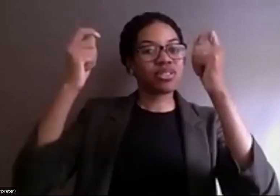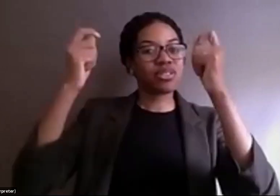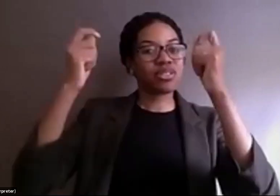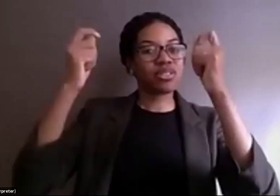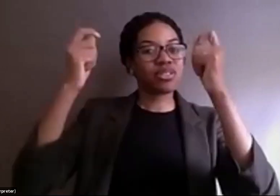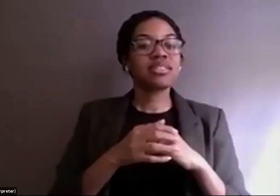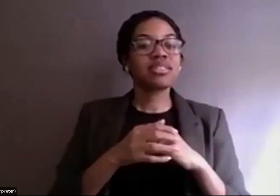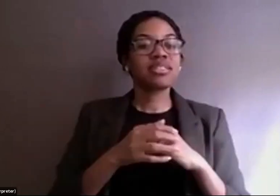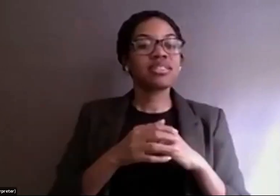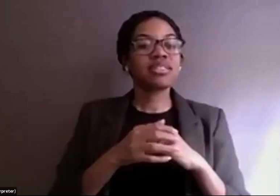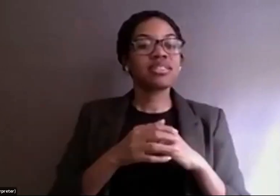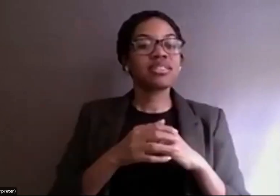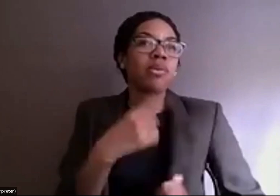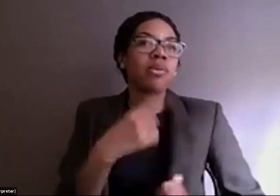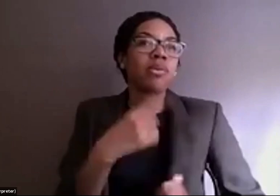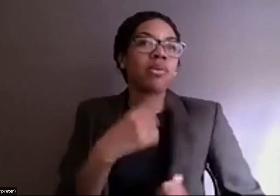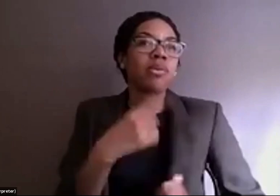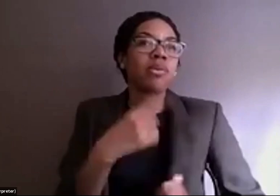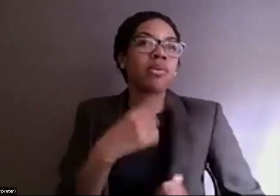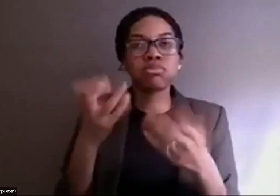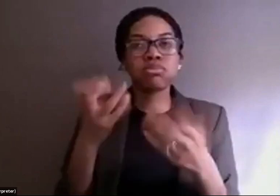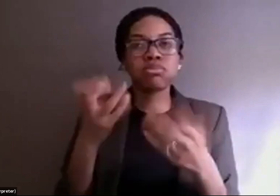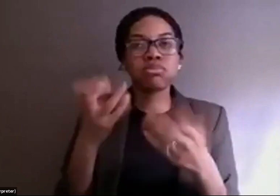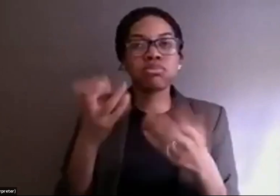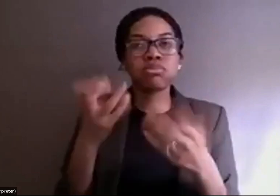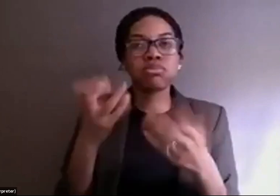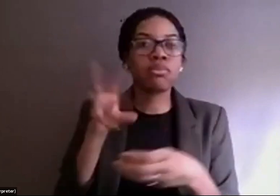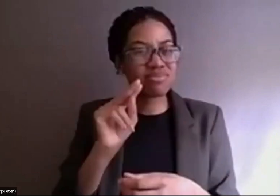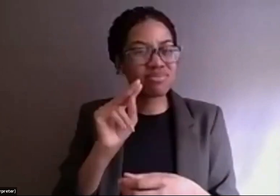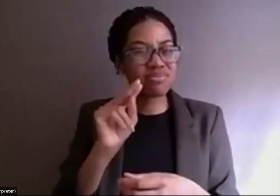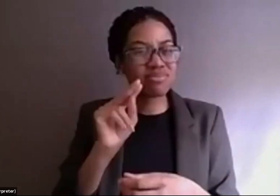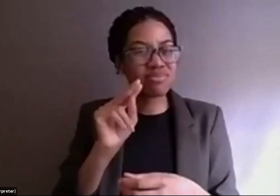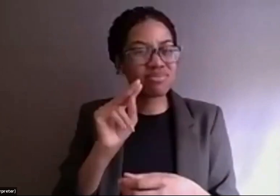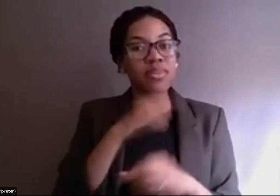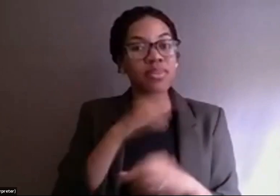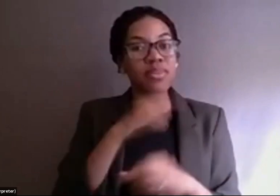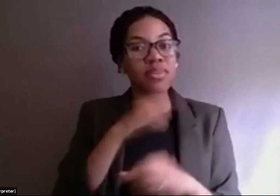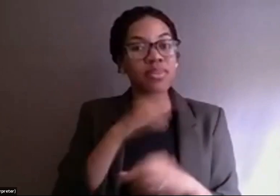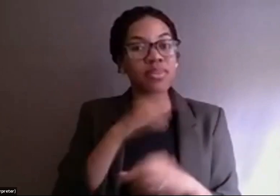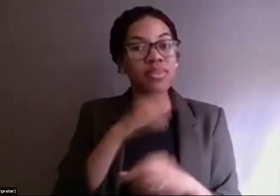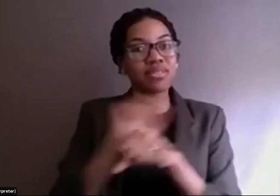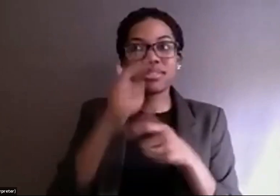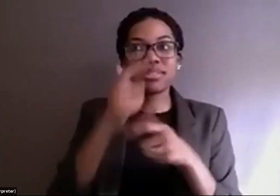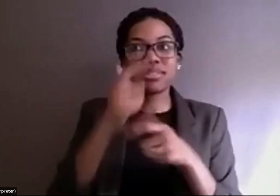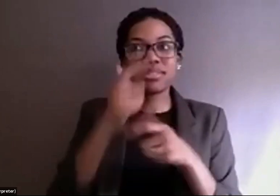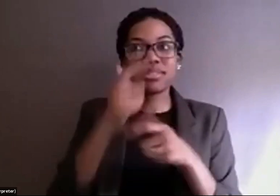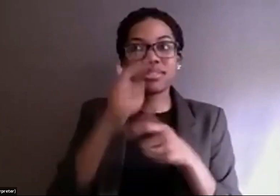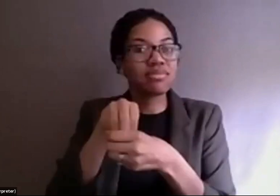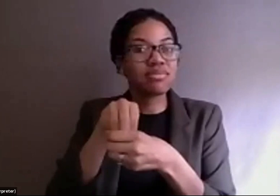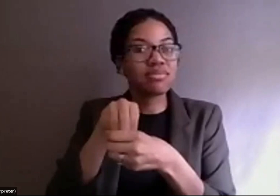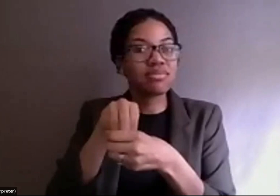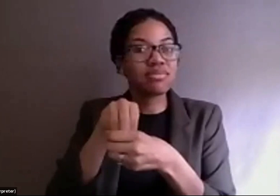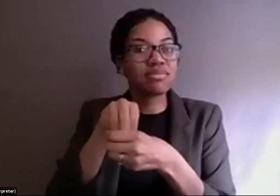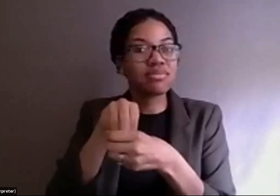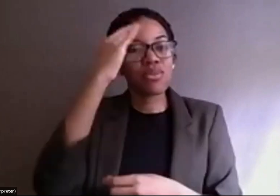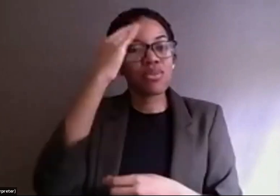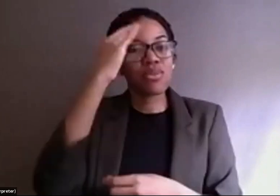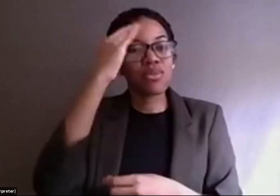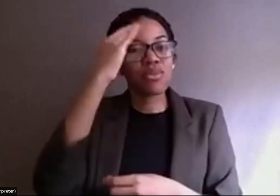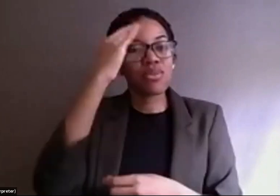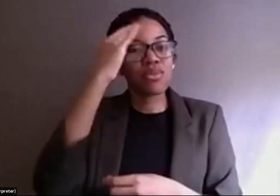it was something to do. It was because we had vested interest and understanding of